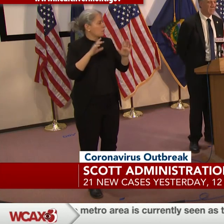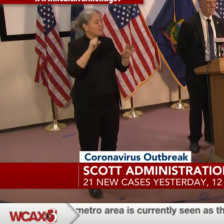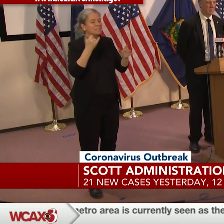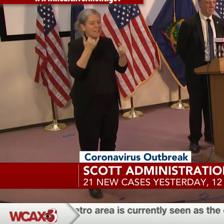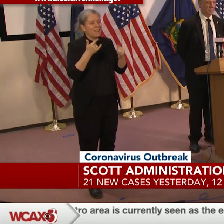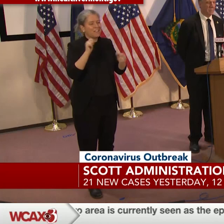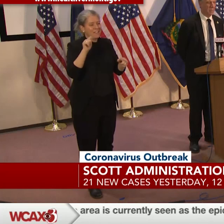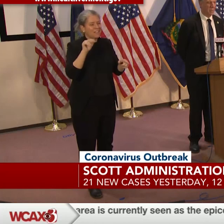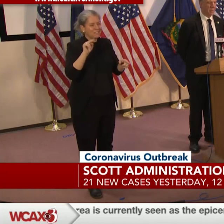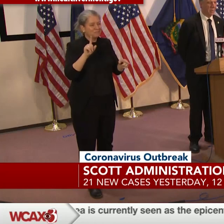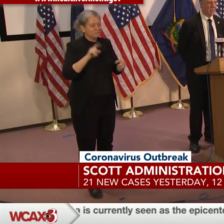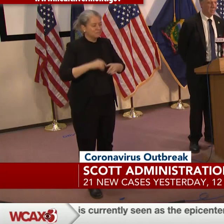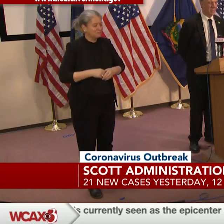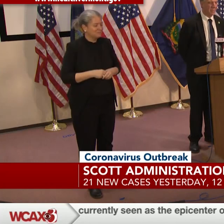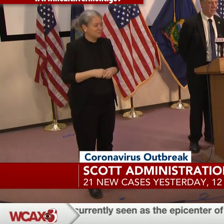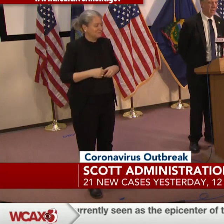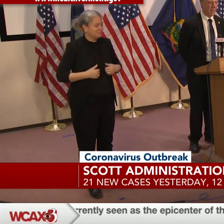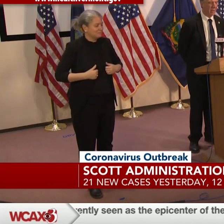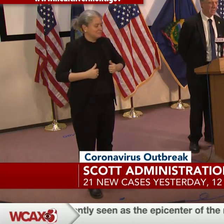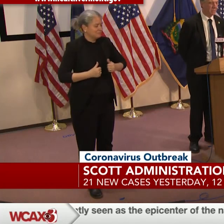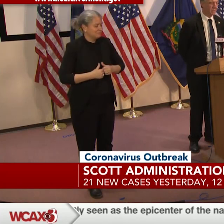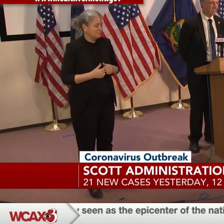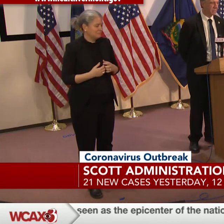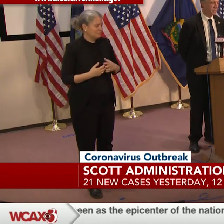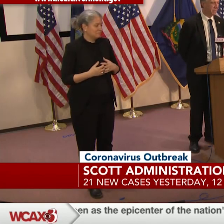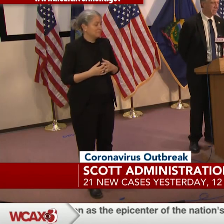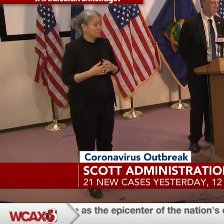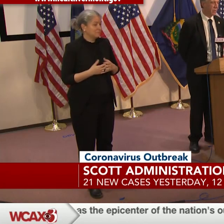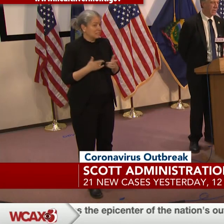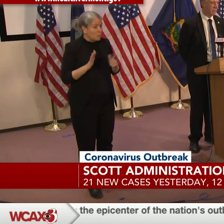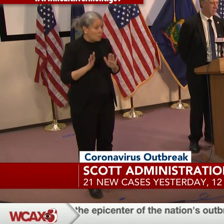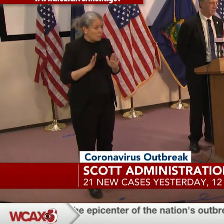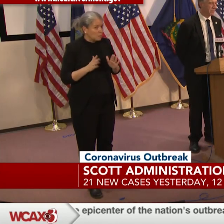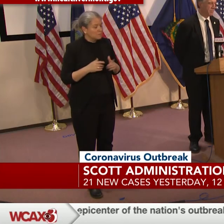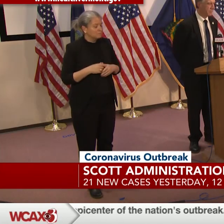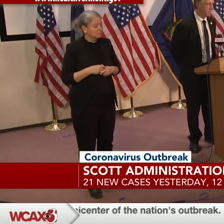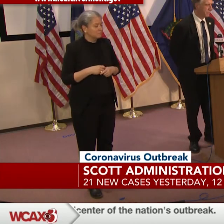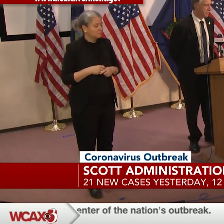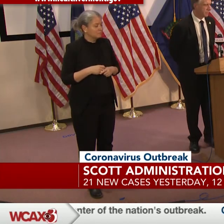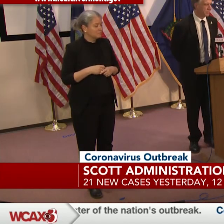All right, that's our last question. Oh, Alan. Go ahead, Alan. Hello? Go ahead.